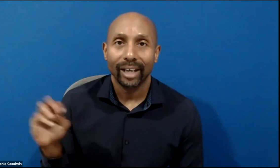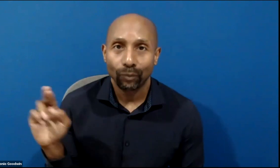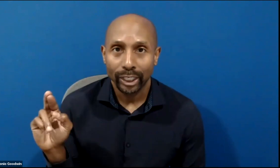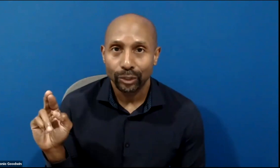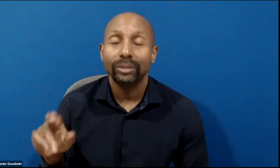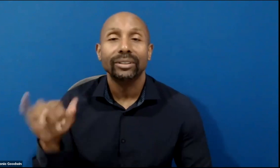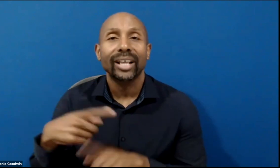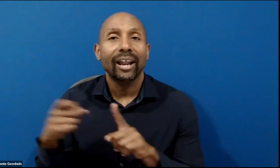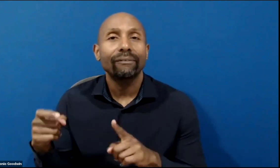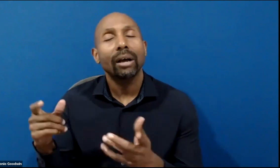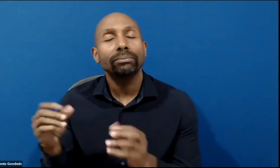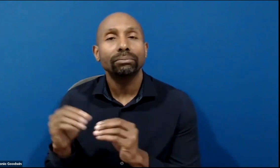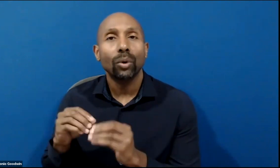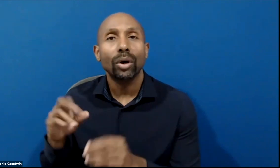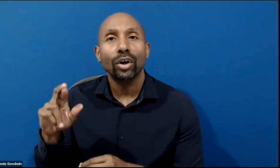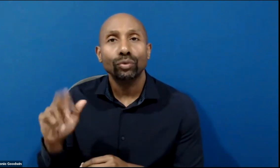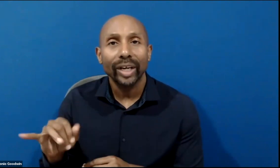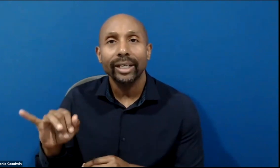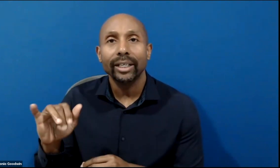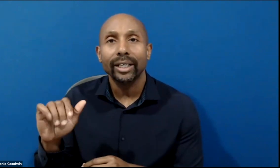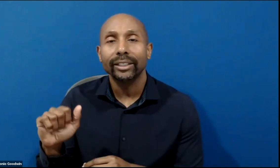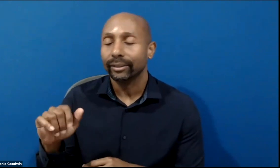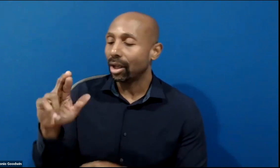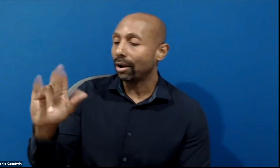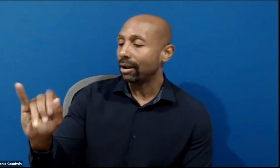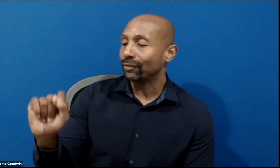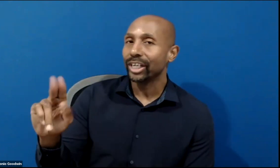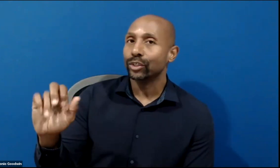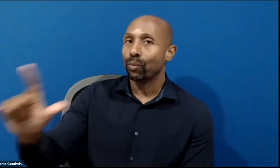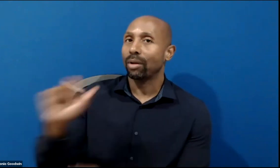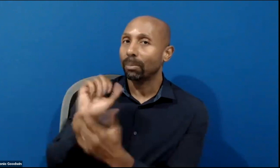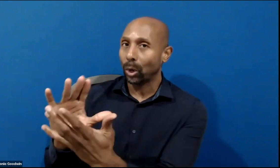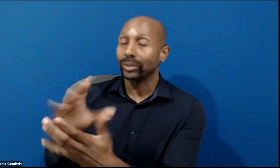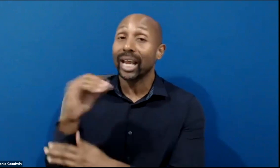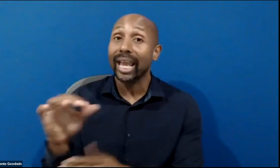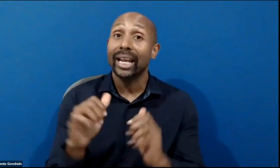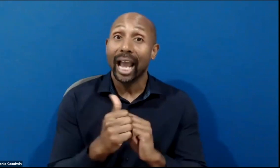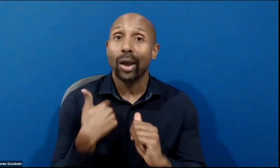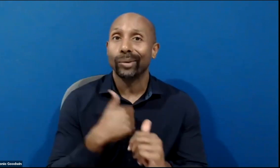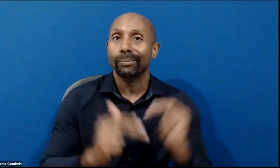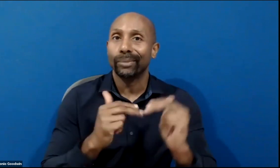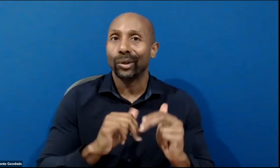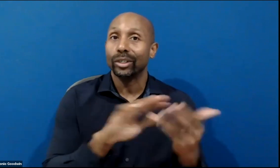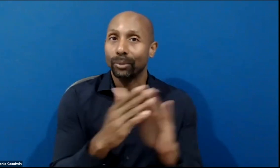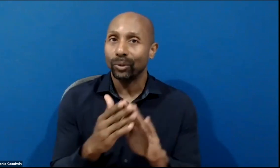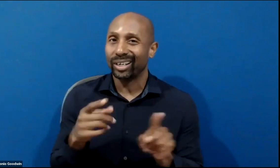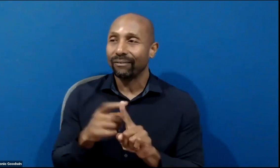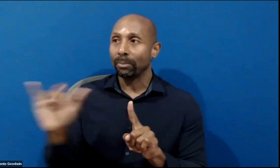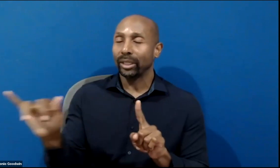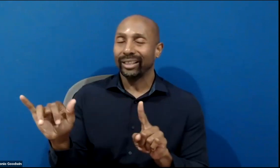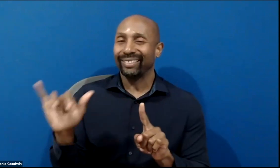from the ritualistic view and how we build community. But it really includes